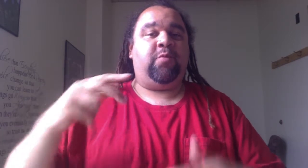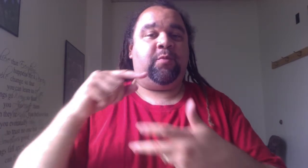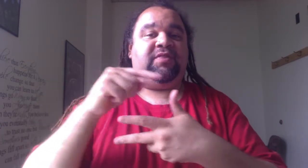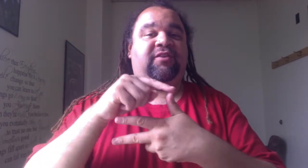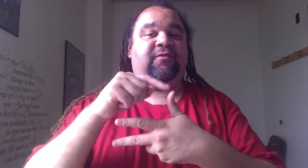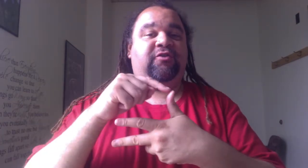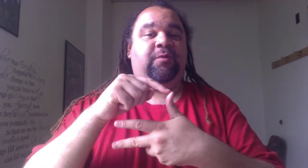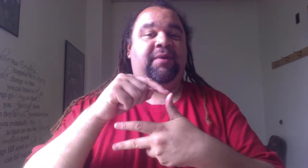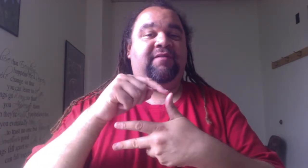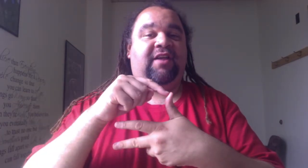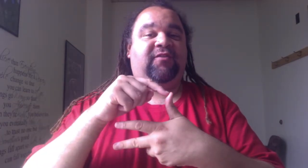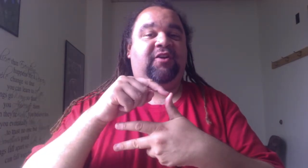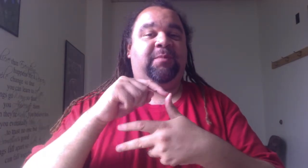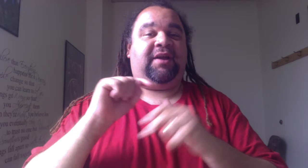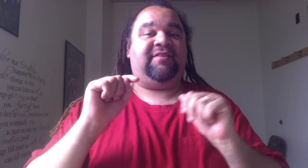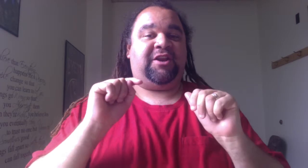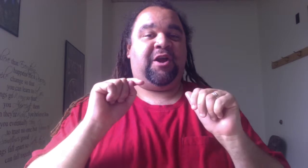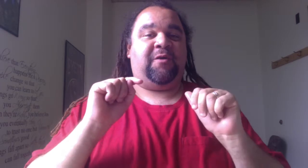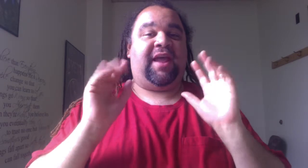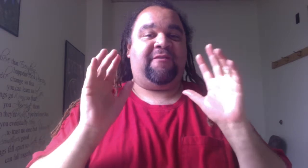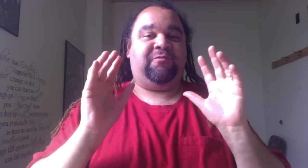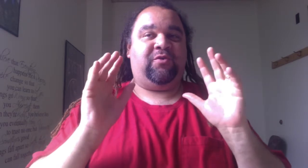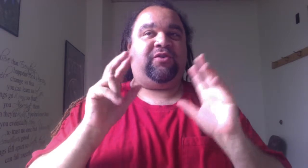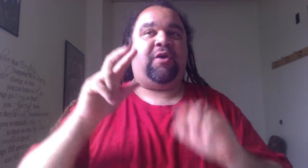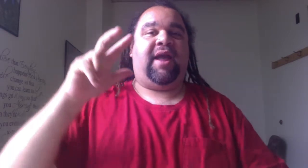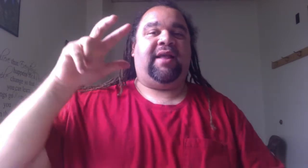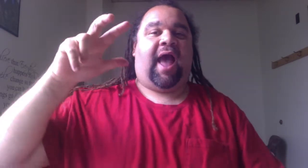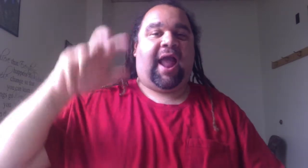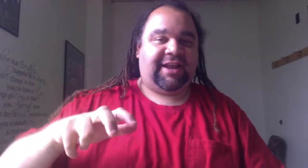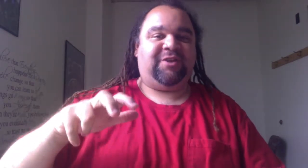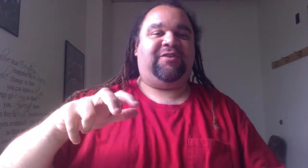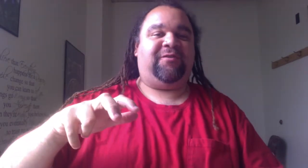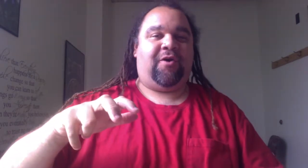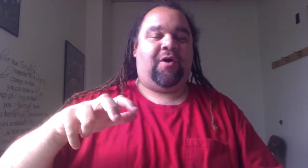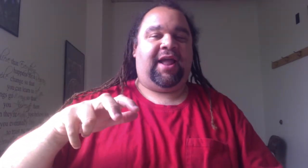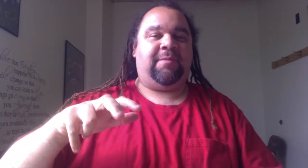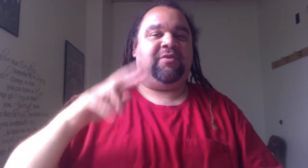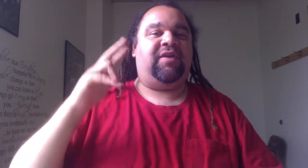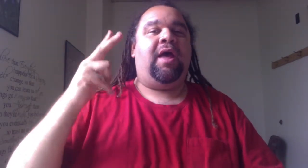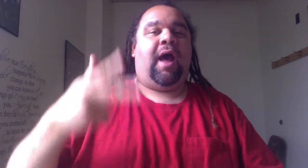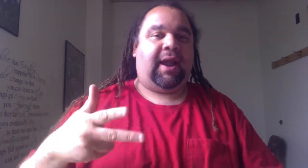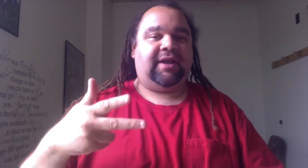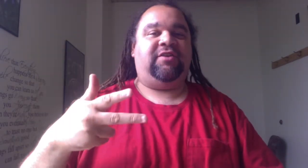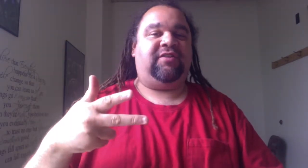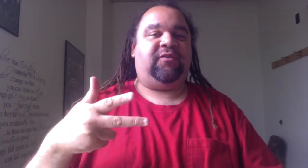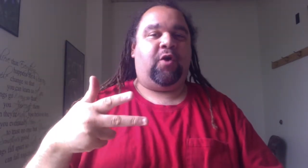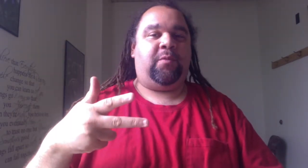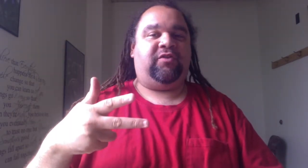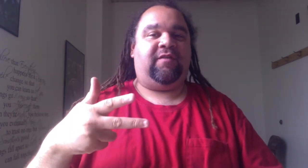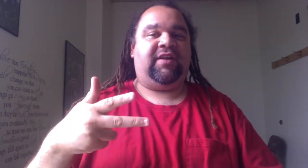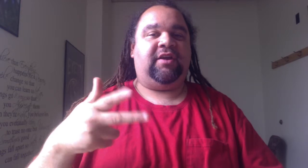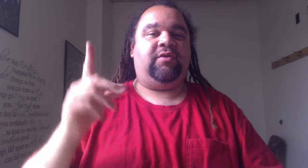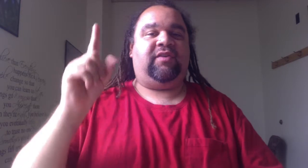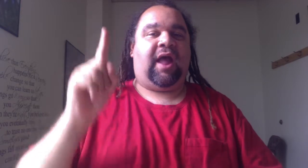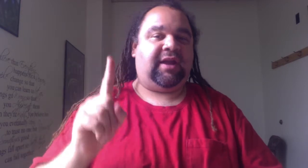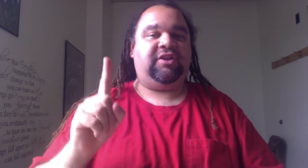with this first grouping of classifiers because they know they have rules. Okay, I can use this for all animals, I can use this for almost all vehicles, I can use